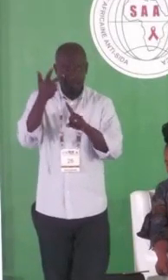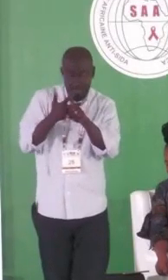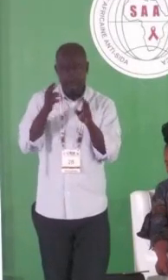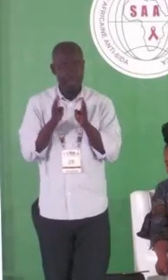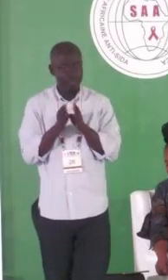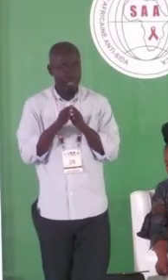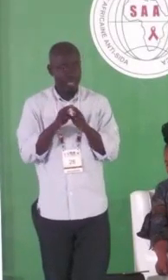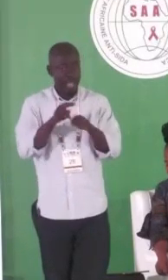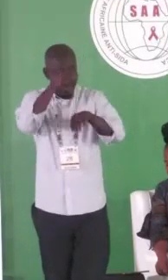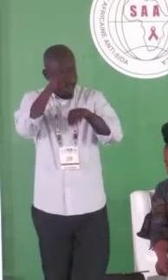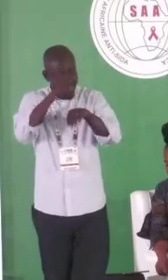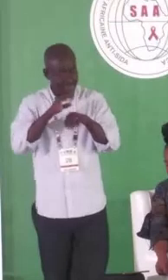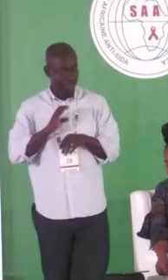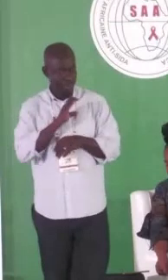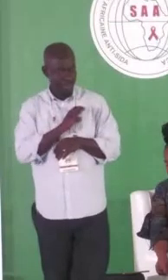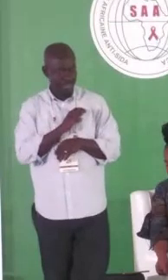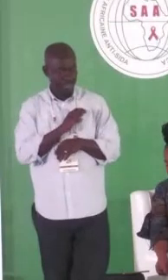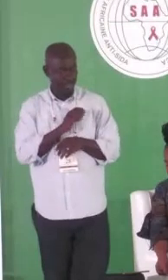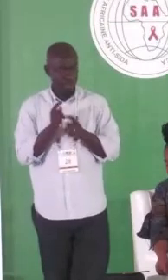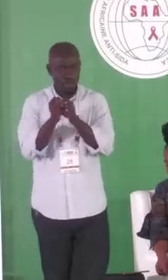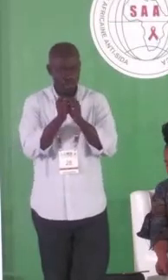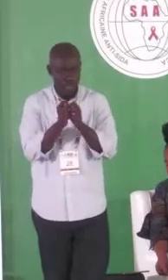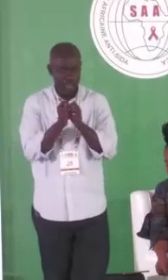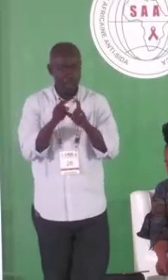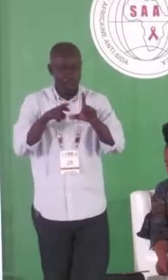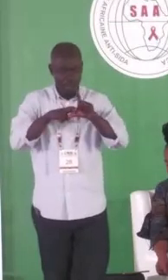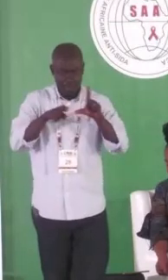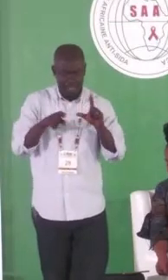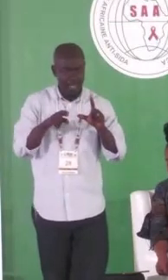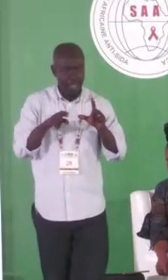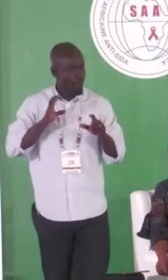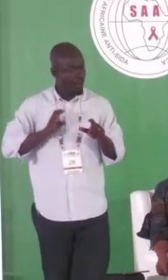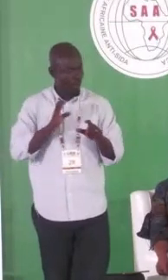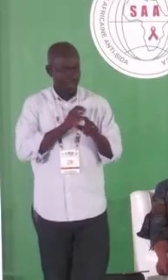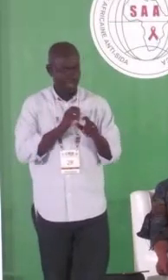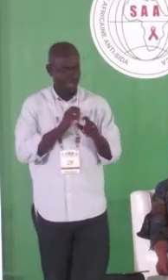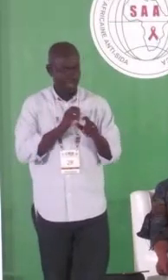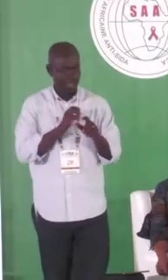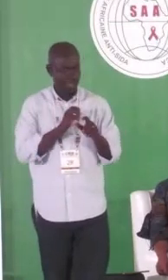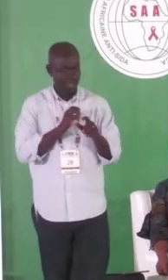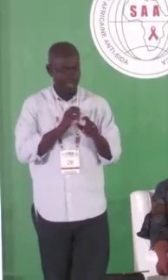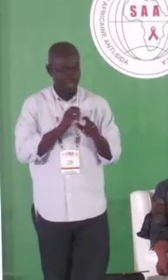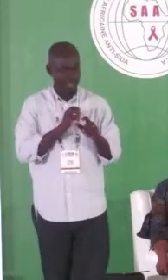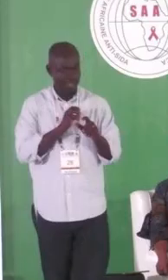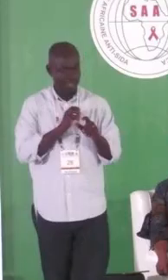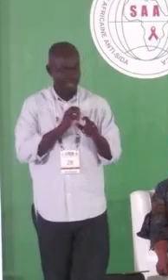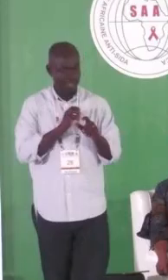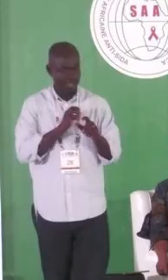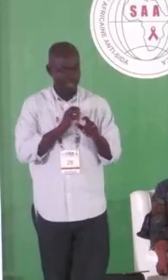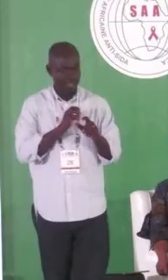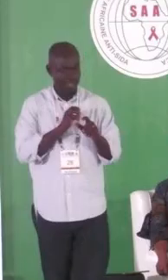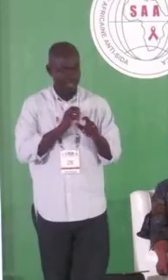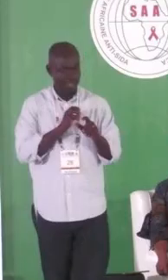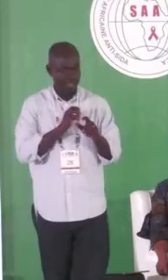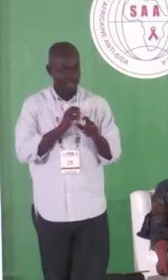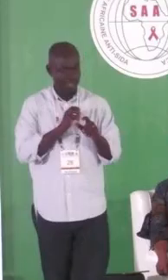National Validation Committee together with the provincial leadership. And we think that's really helping us to move the needle in